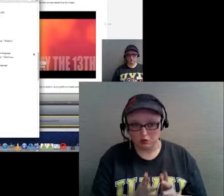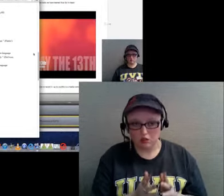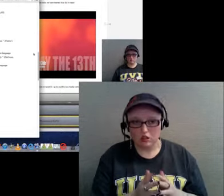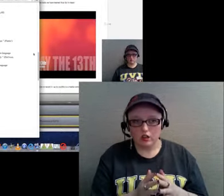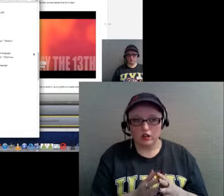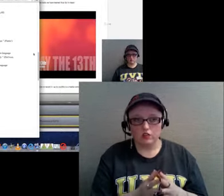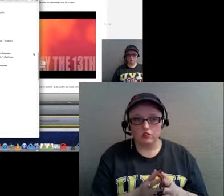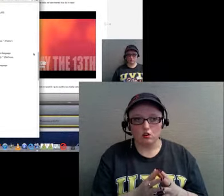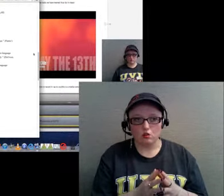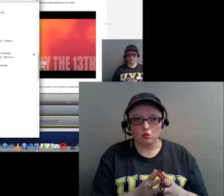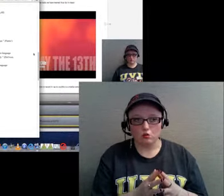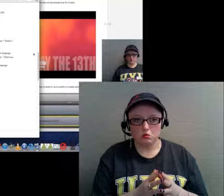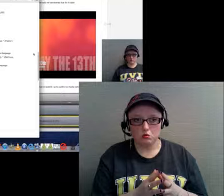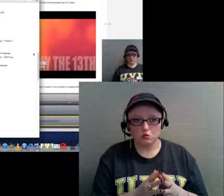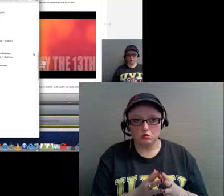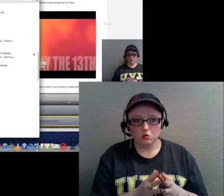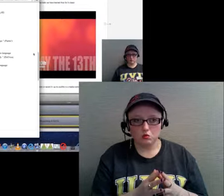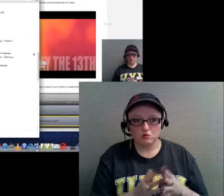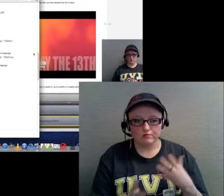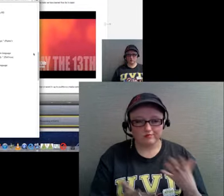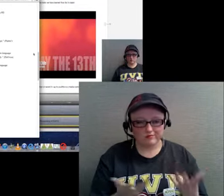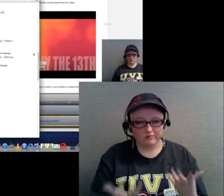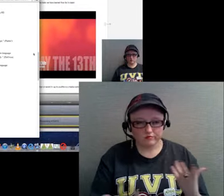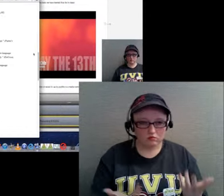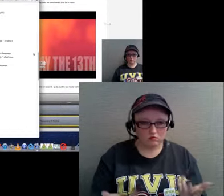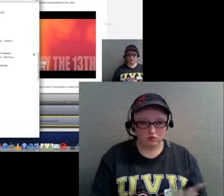to, and so